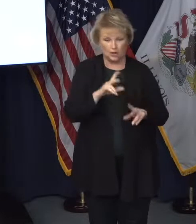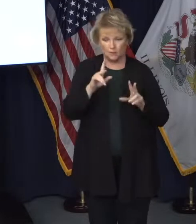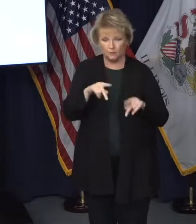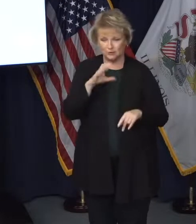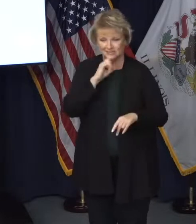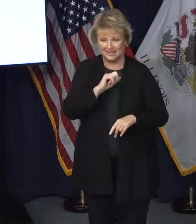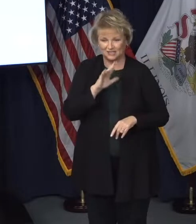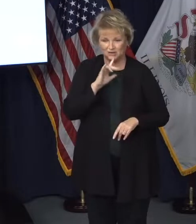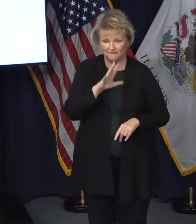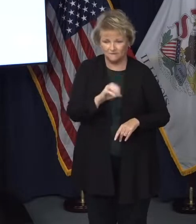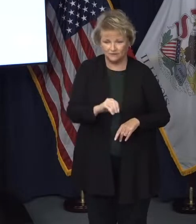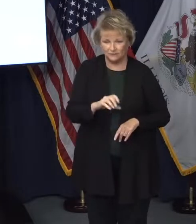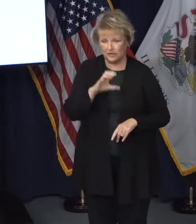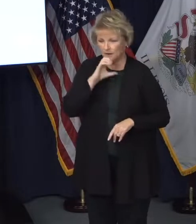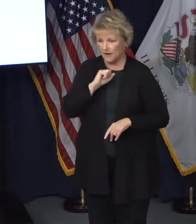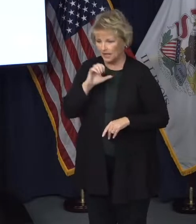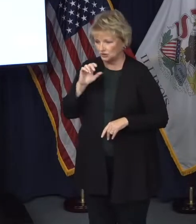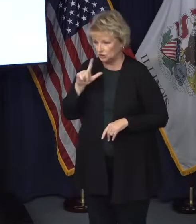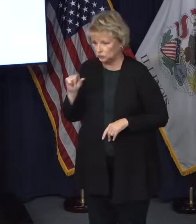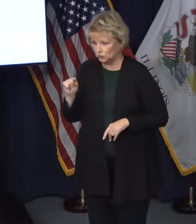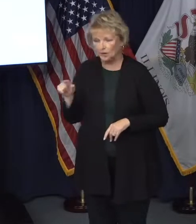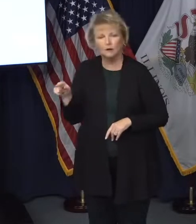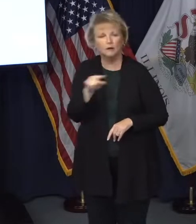or a 20-year-old all matter.